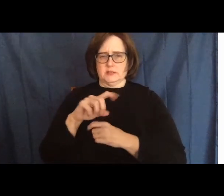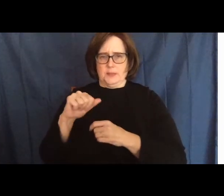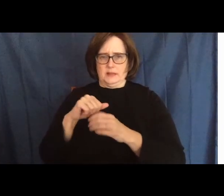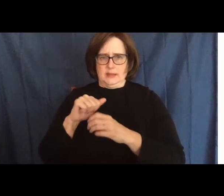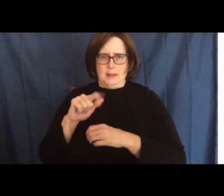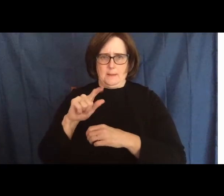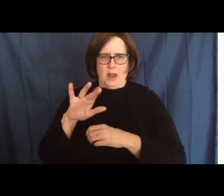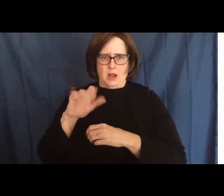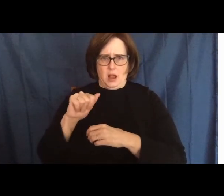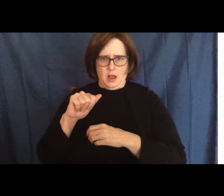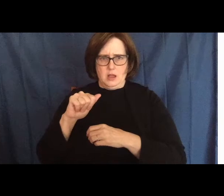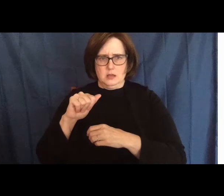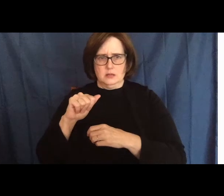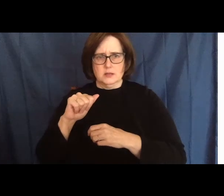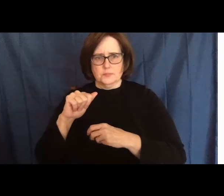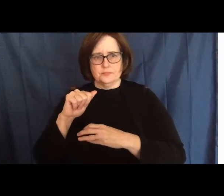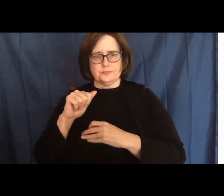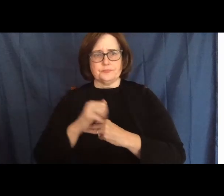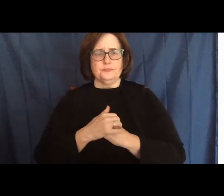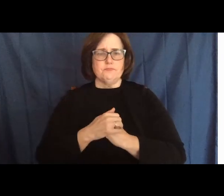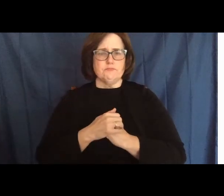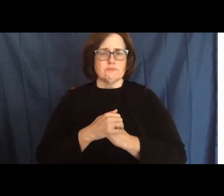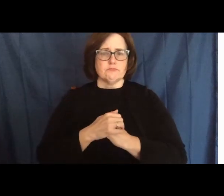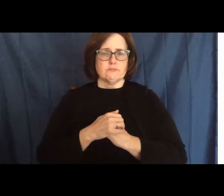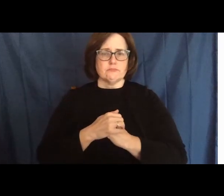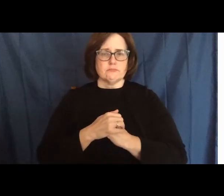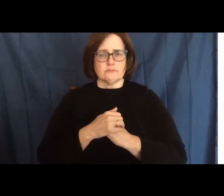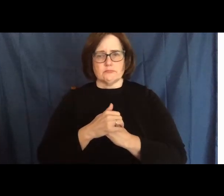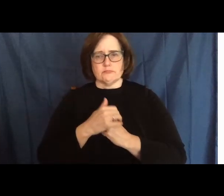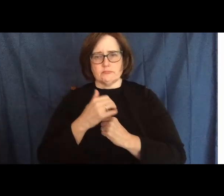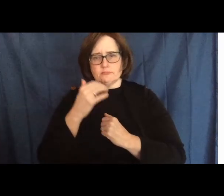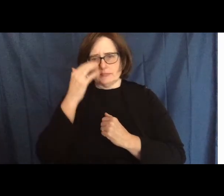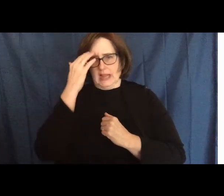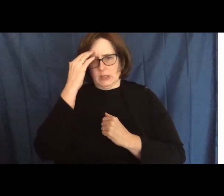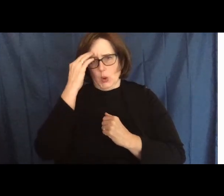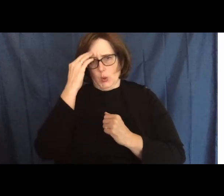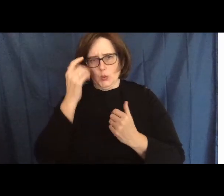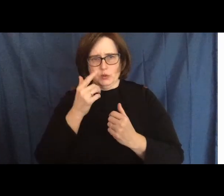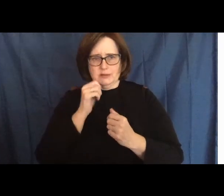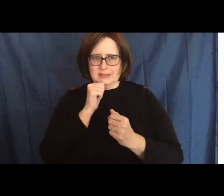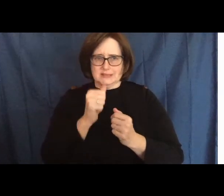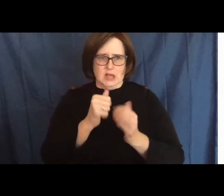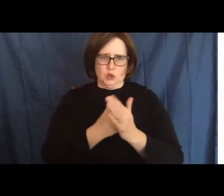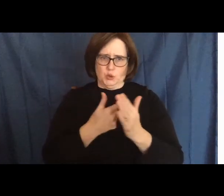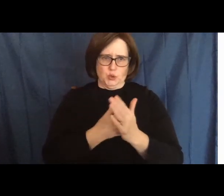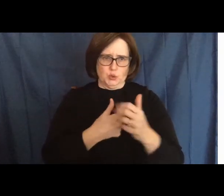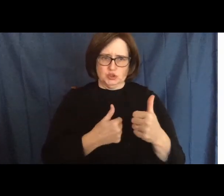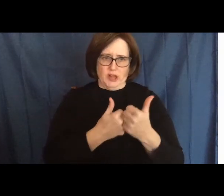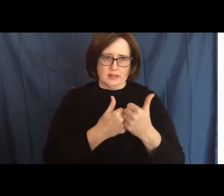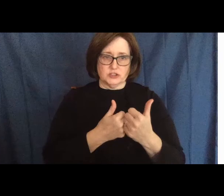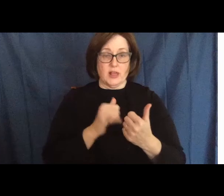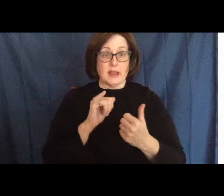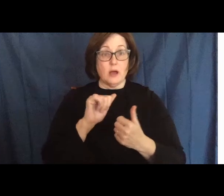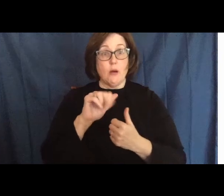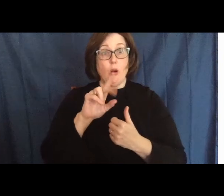many of you, you can say that audiobooks are nothing new, but trust me, we do not have stuff like that here in